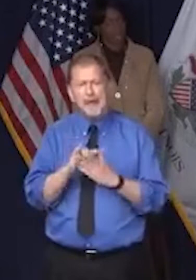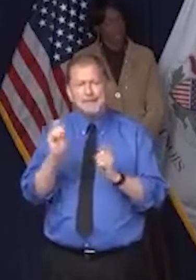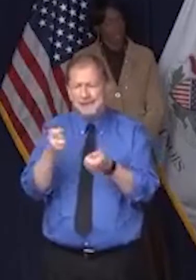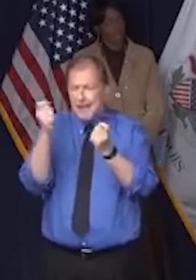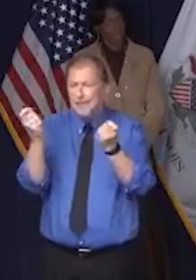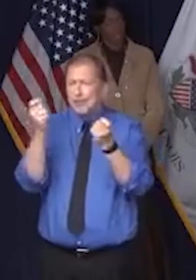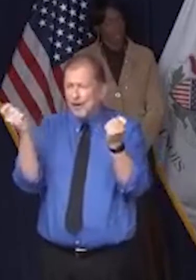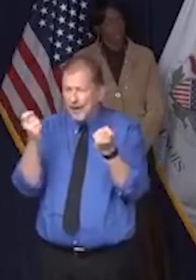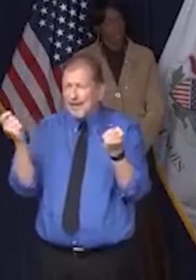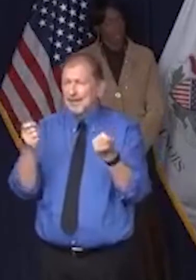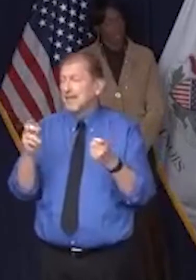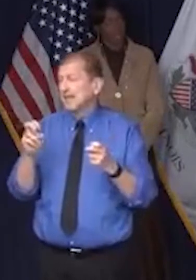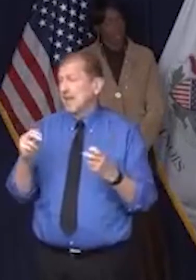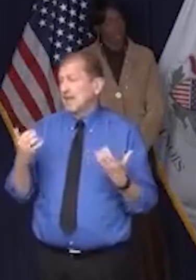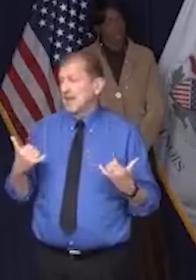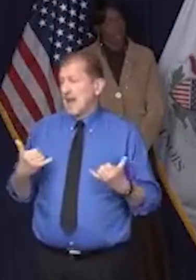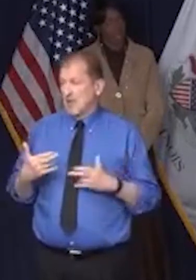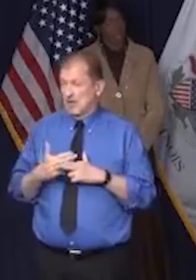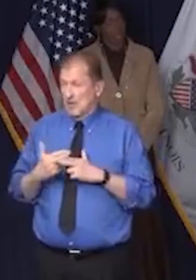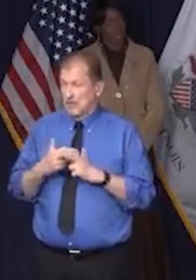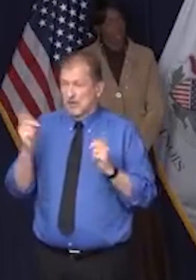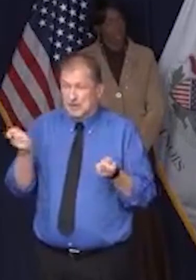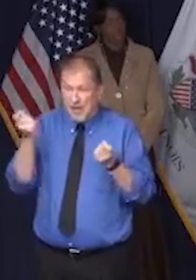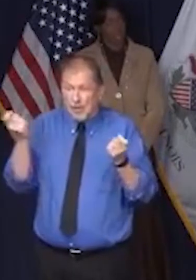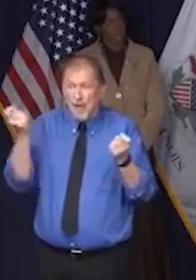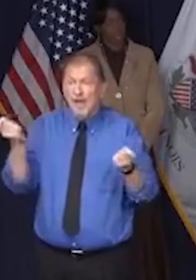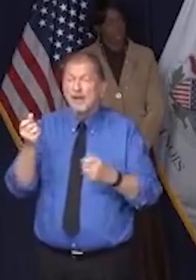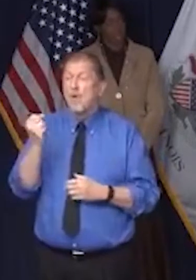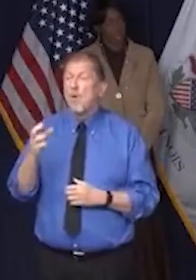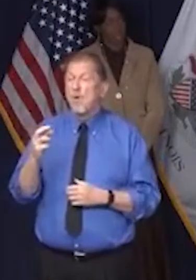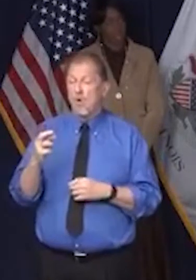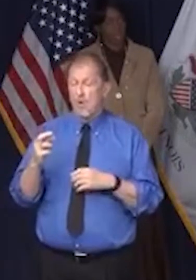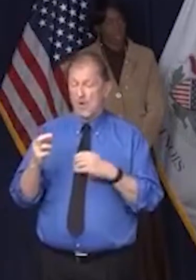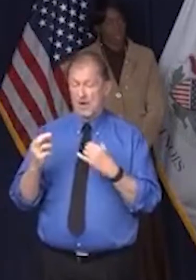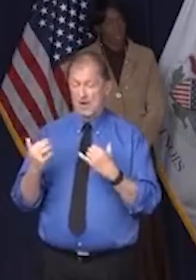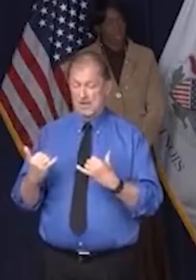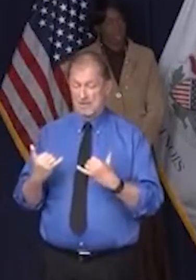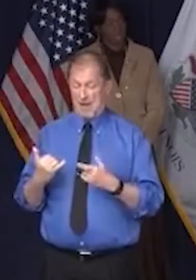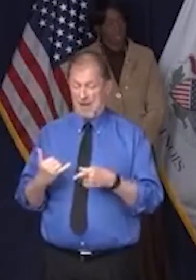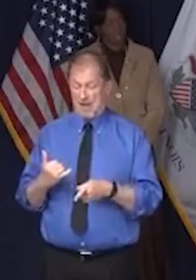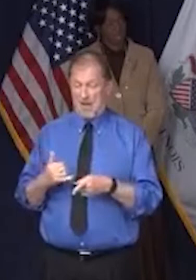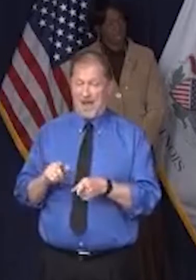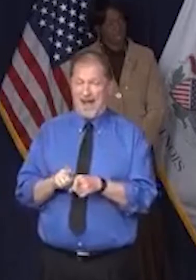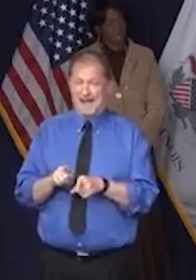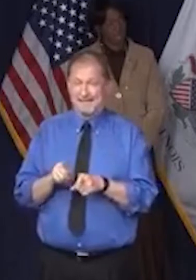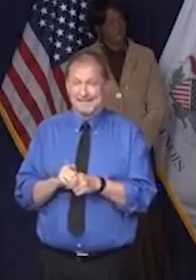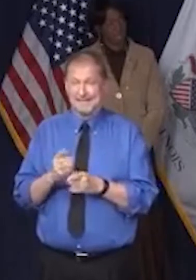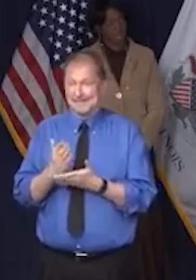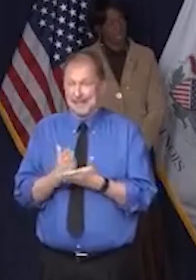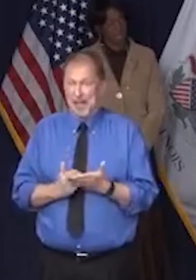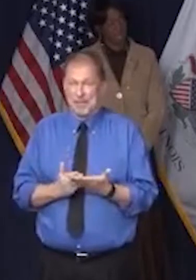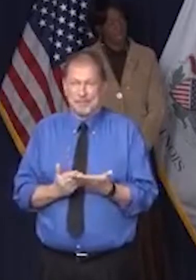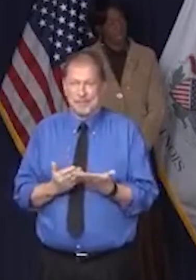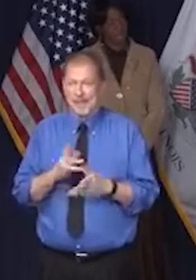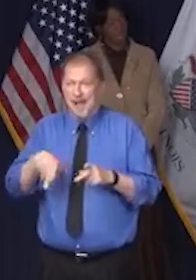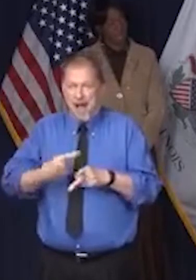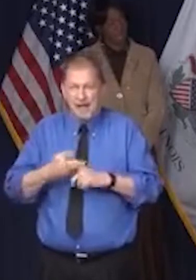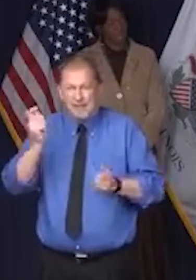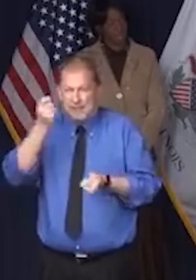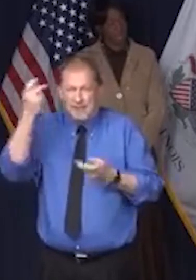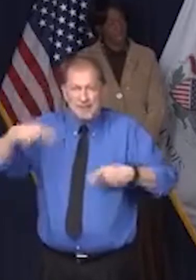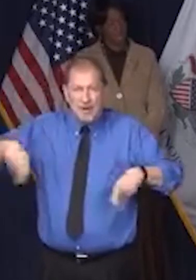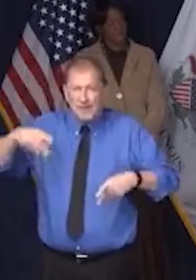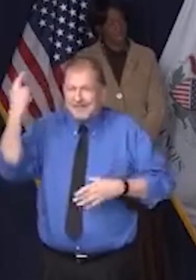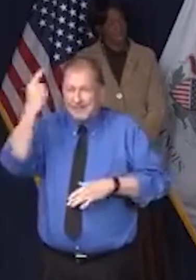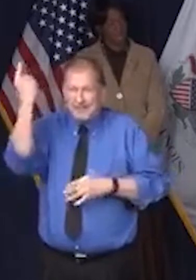now, or at least at the end of the, you know, what would have been the normal school year, and that, you know, we find unique ways to